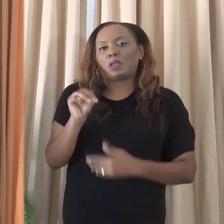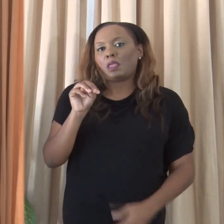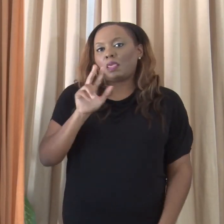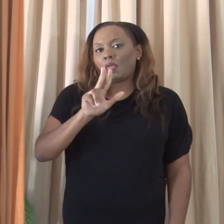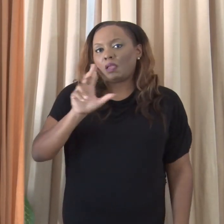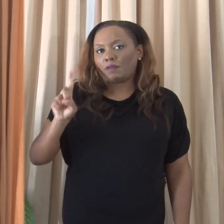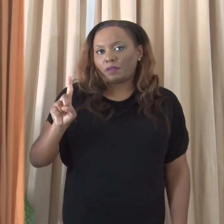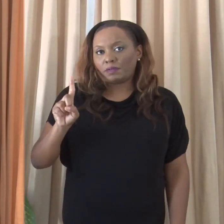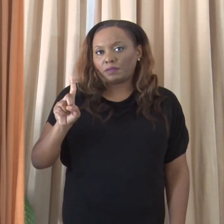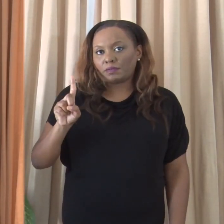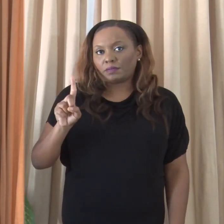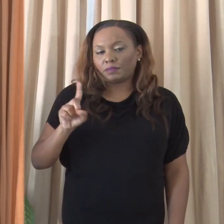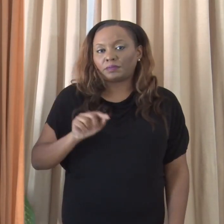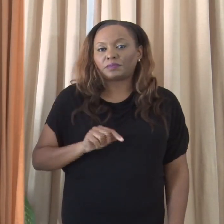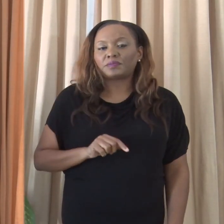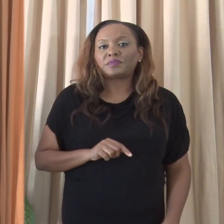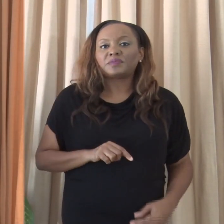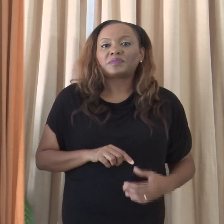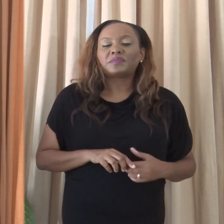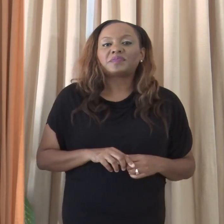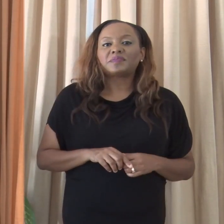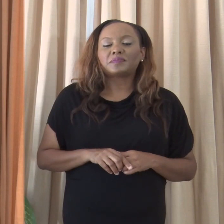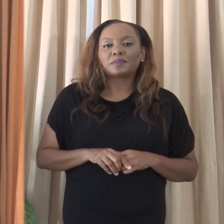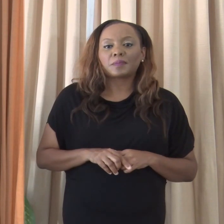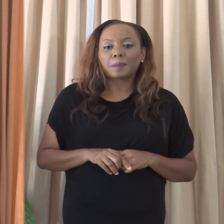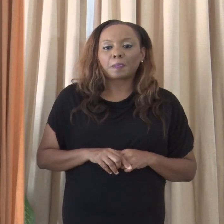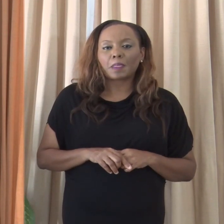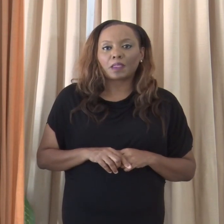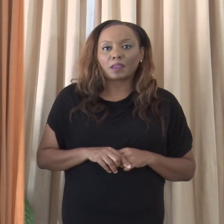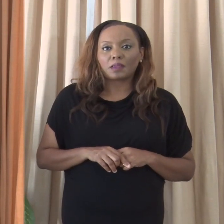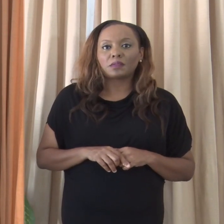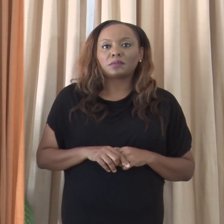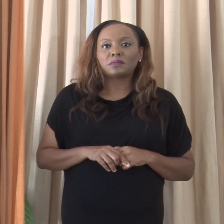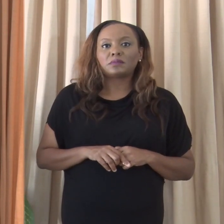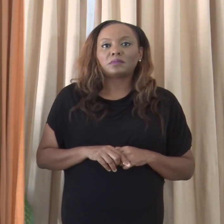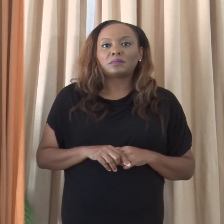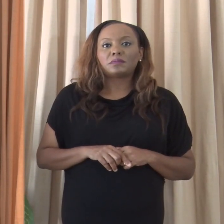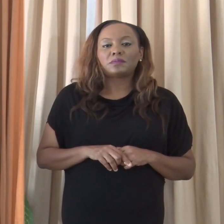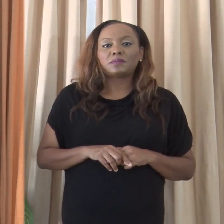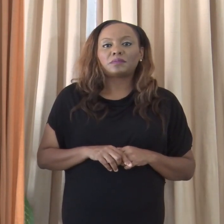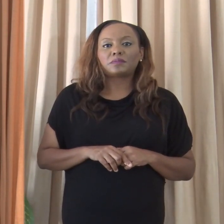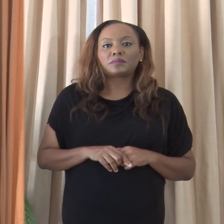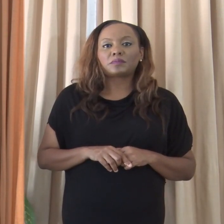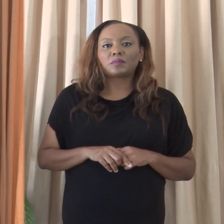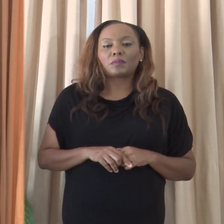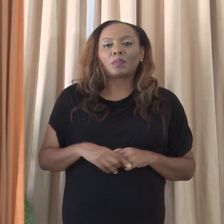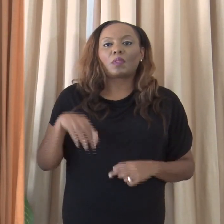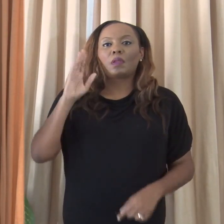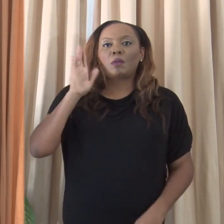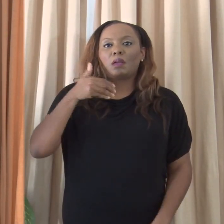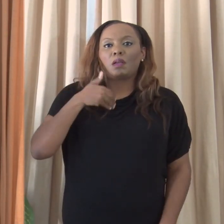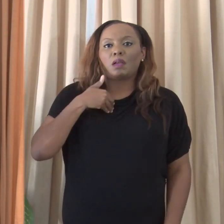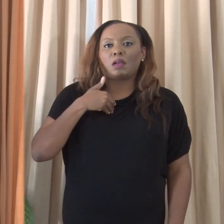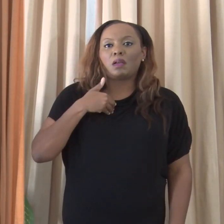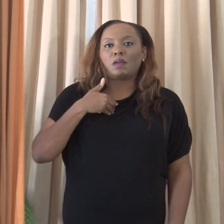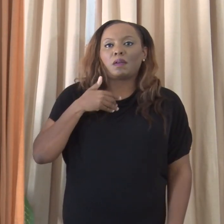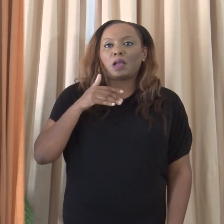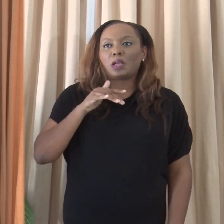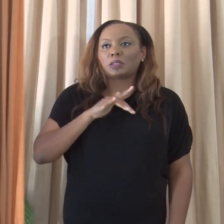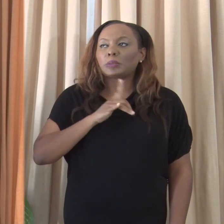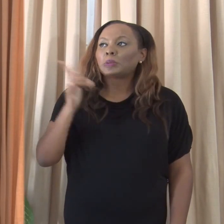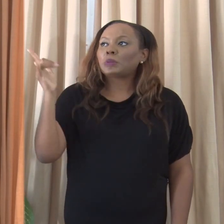March. We will continue to have the benefit of a Toronto flight